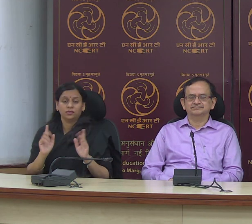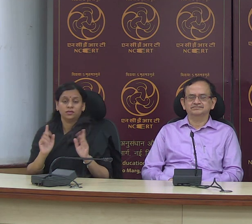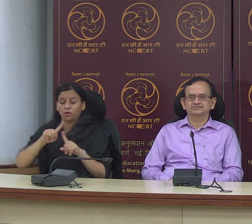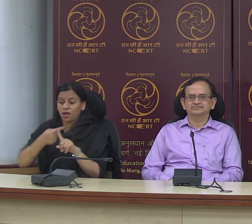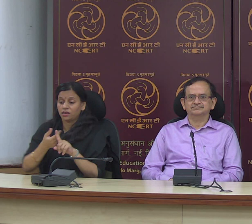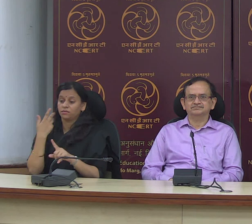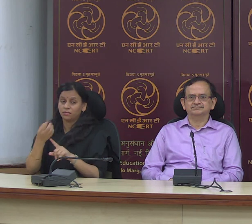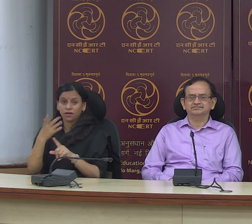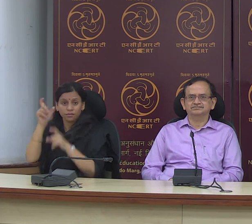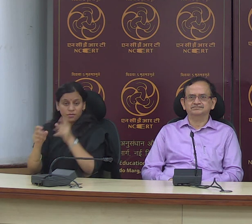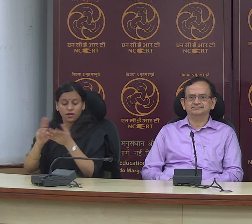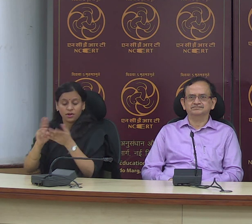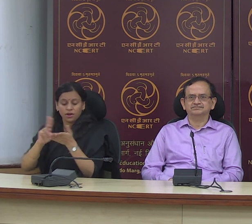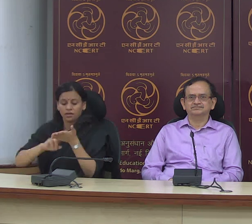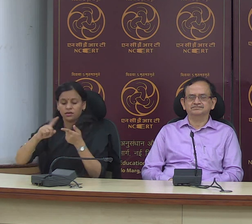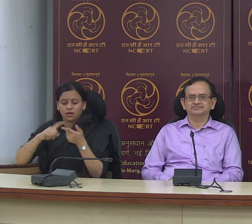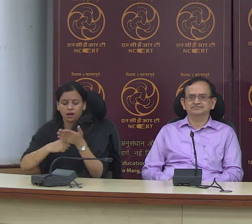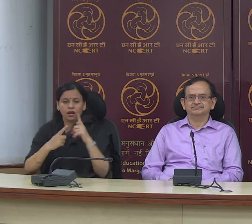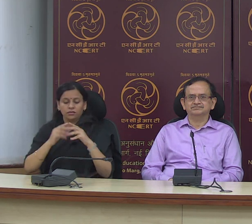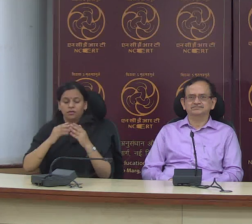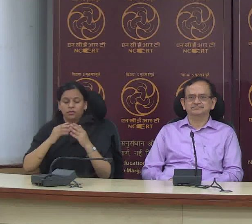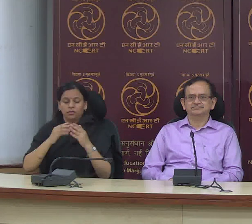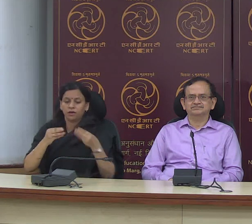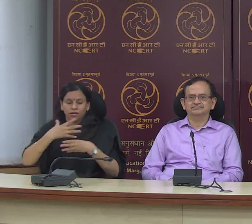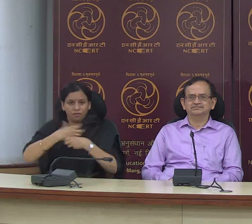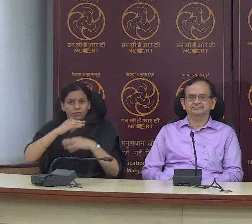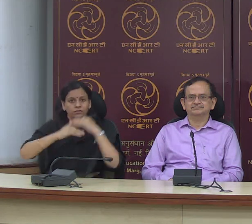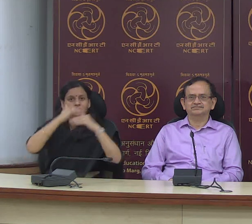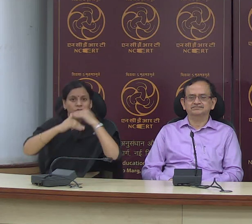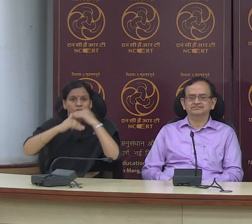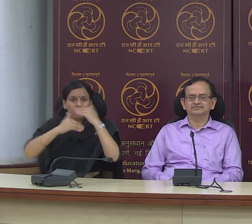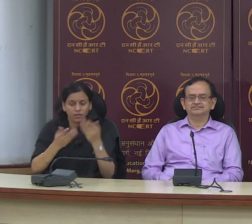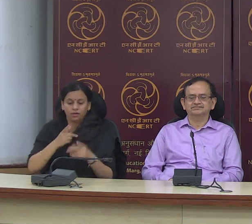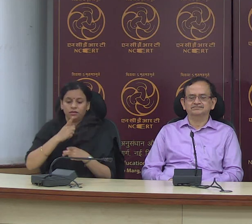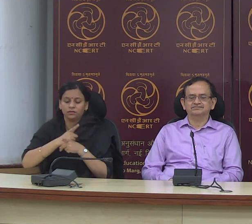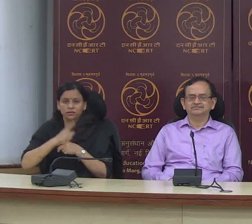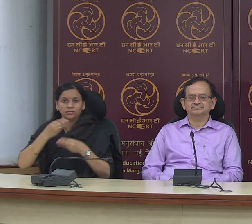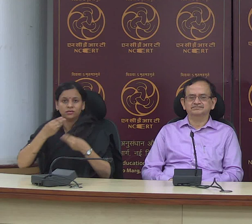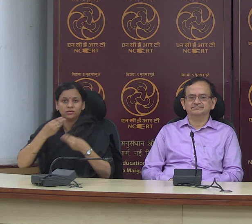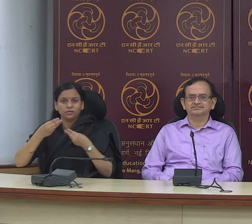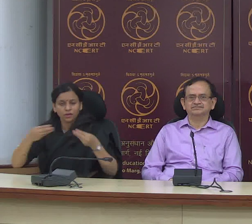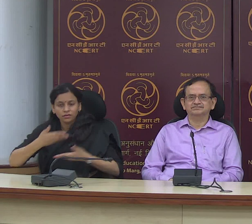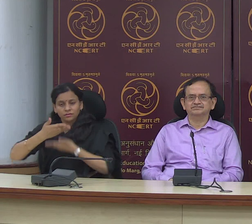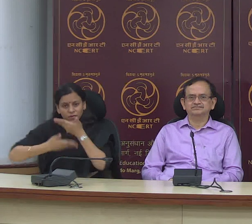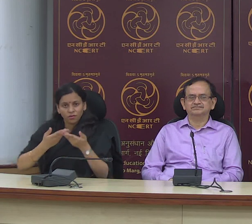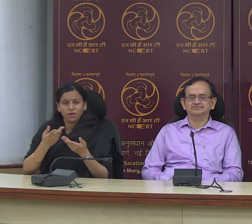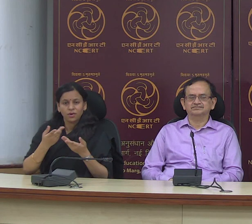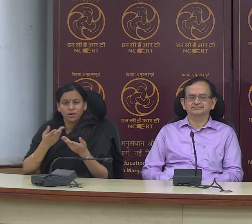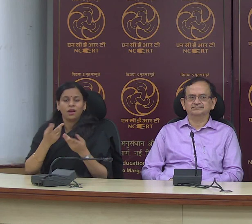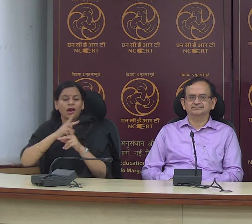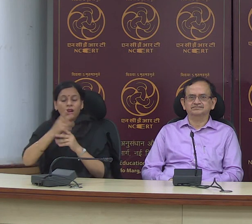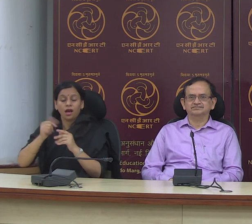of NCERT, which was in curriculum development and in development of teaching learning material and other